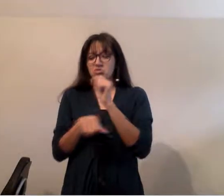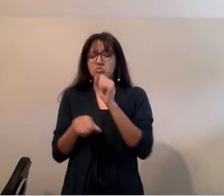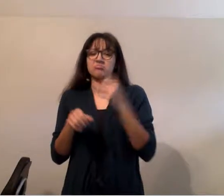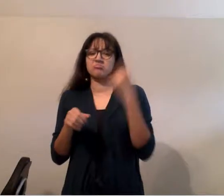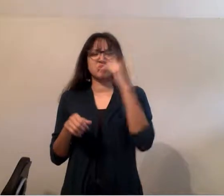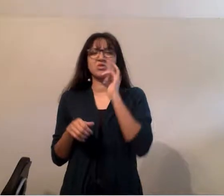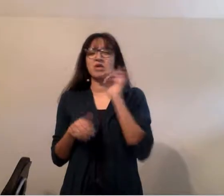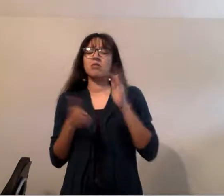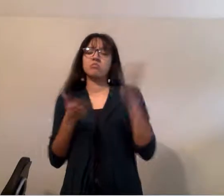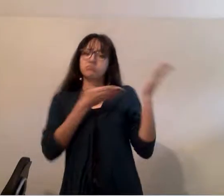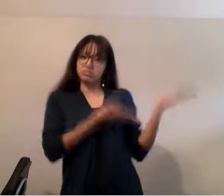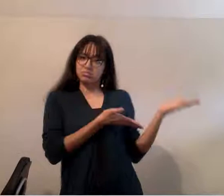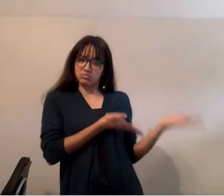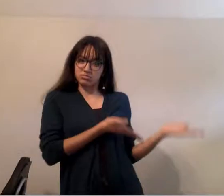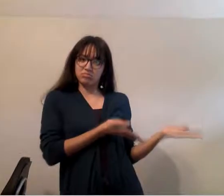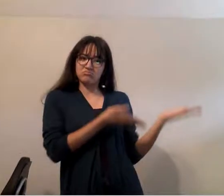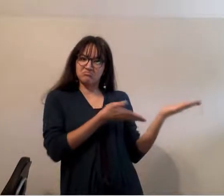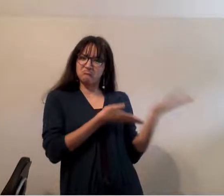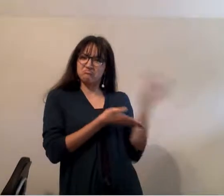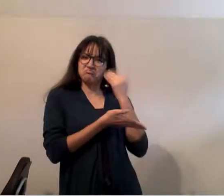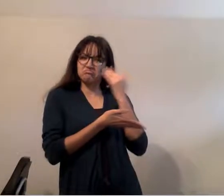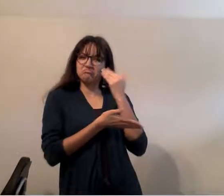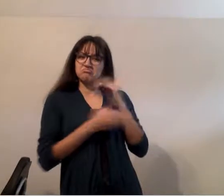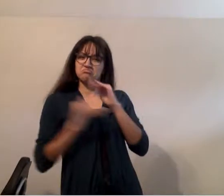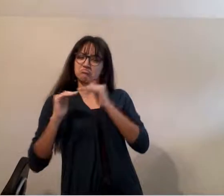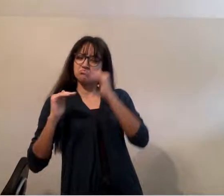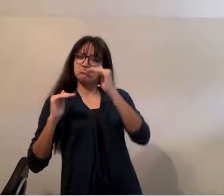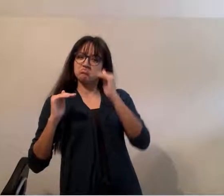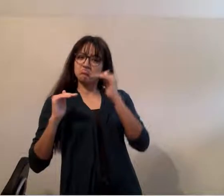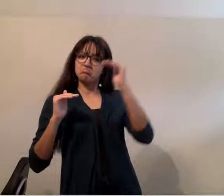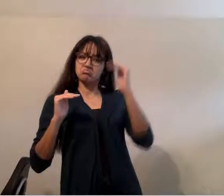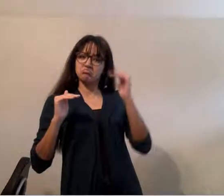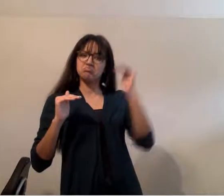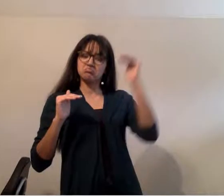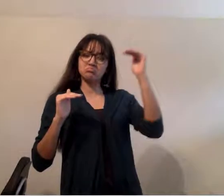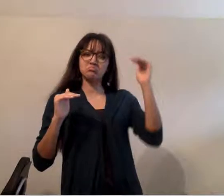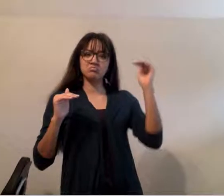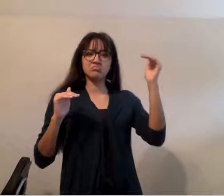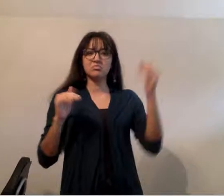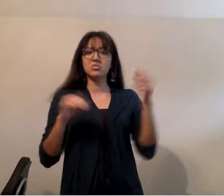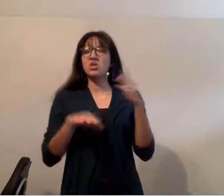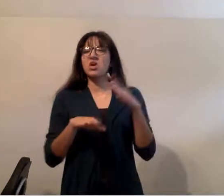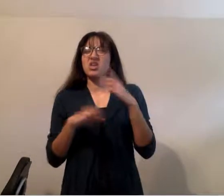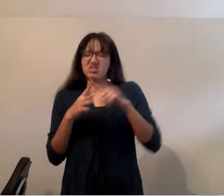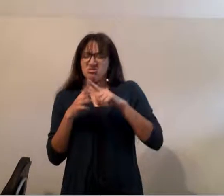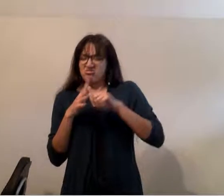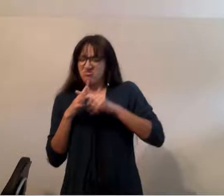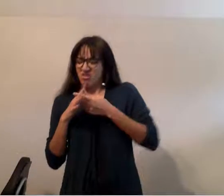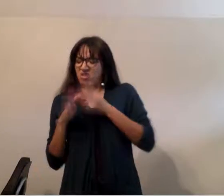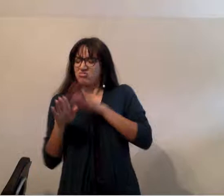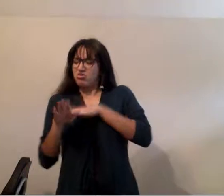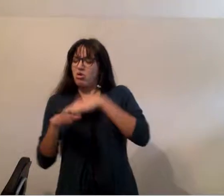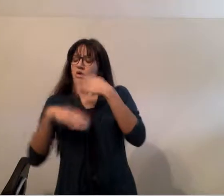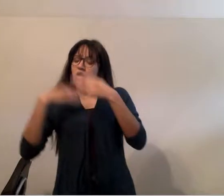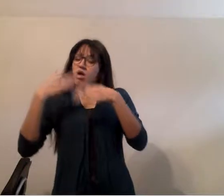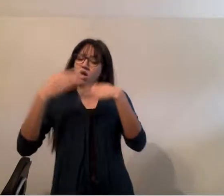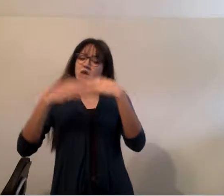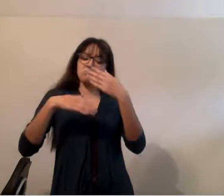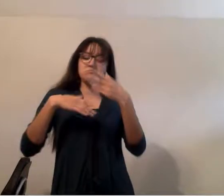you get started maybe a little slowly, but you get enough done in the first week that with some heavier days later on, everything gets done and things stay